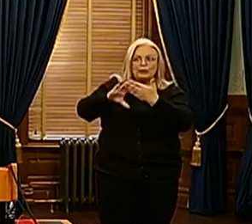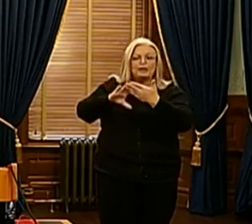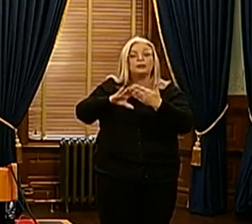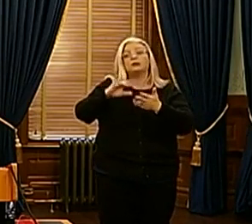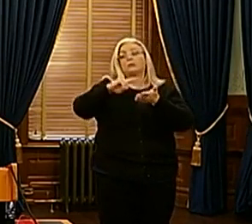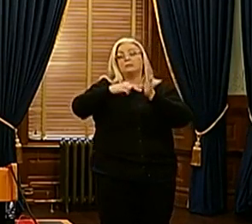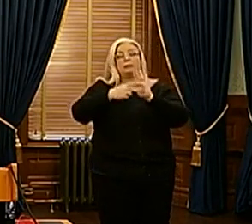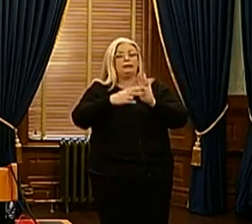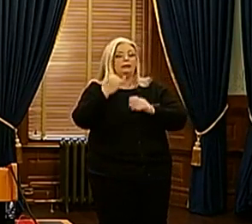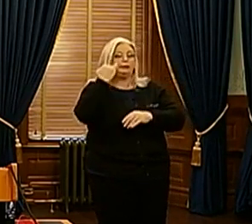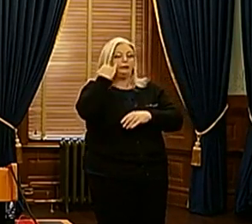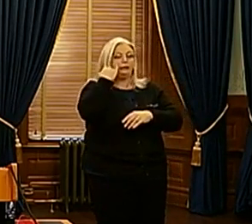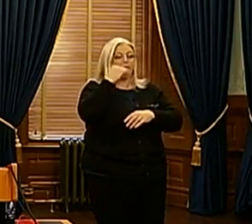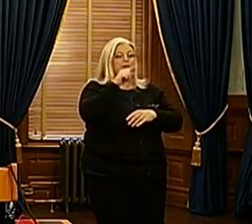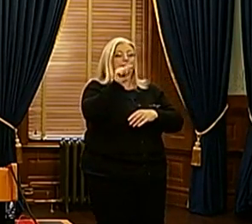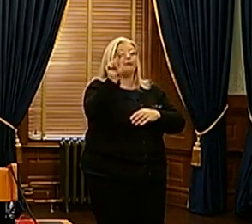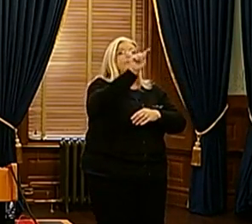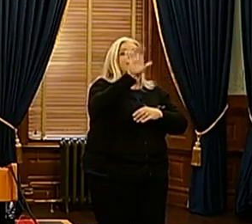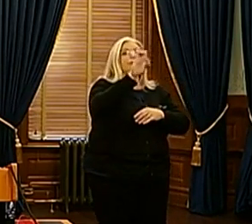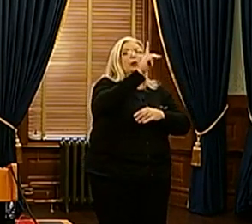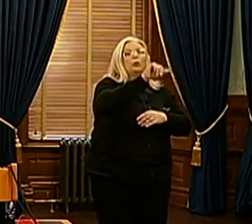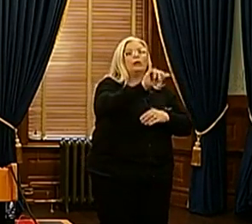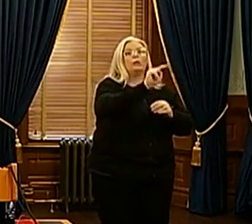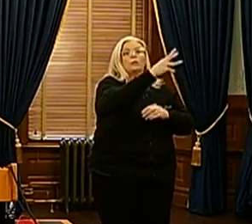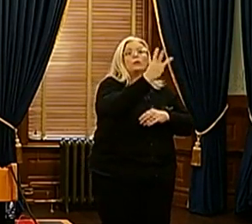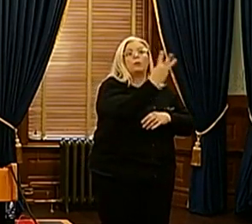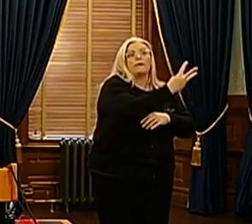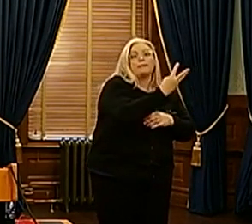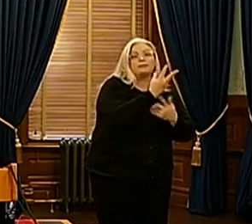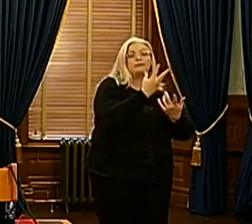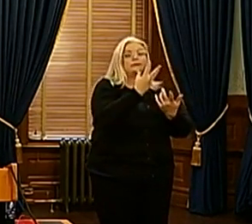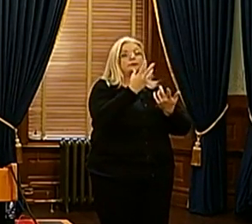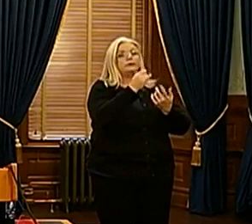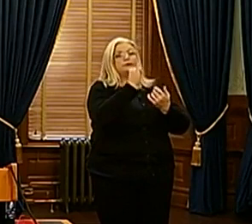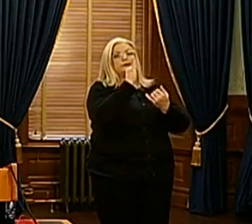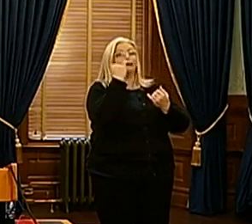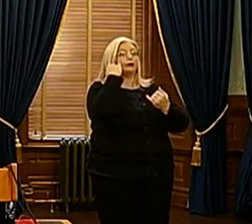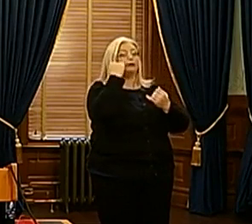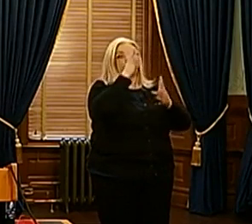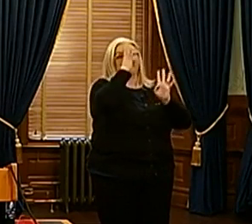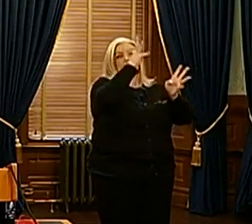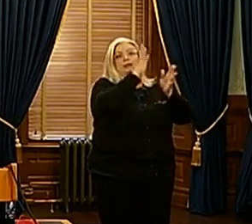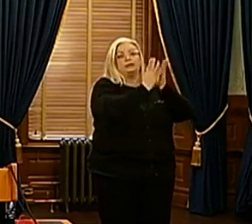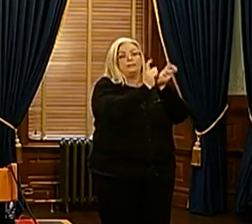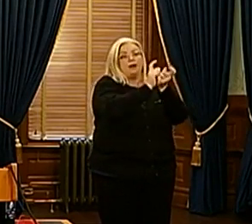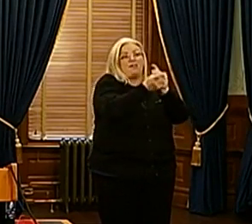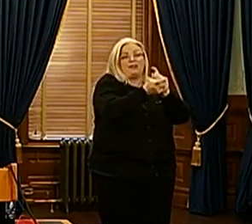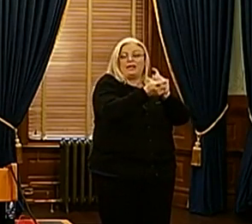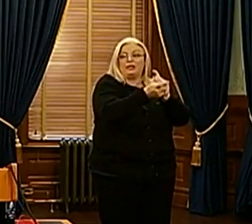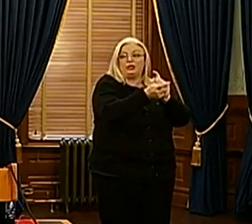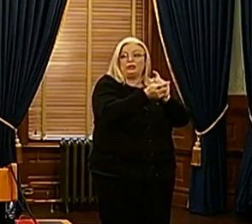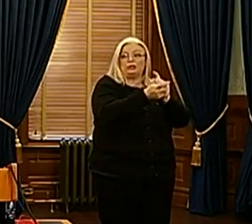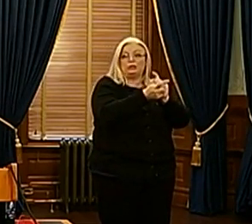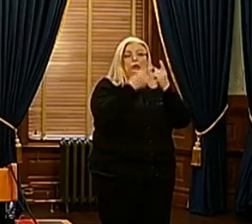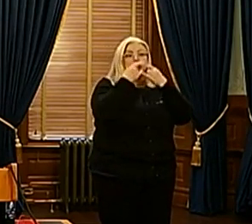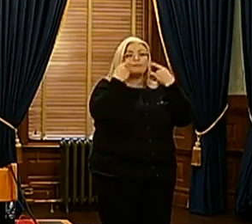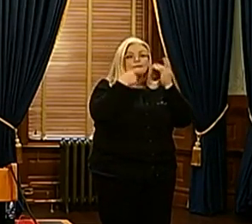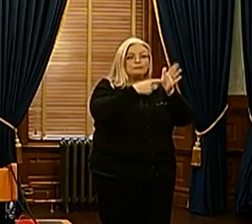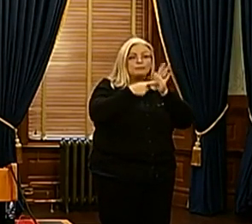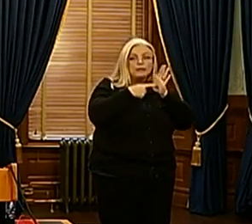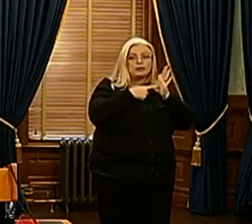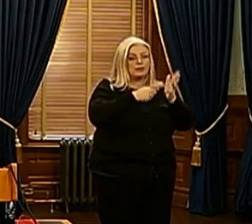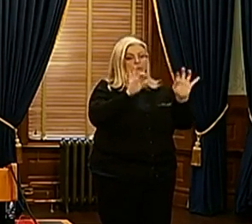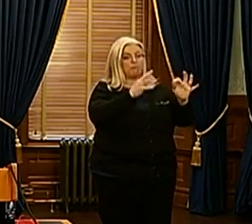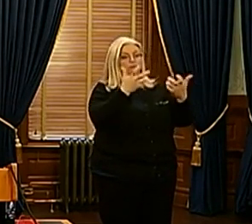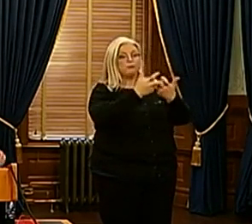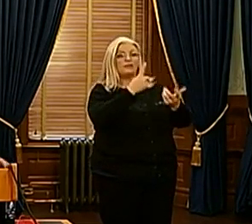if these counties out northwest can come up with, you know, some modifications to the mask mandate that would work for